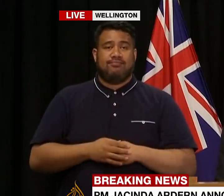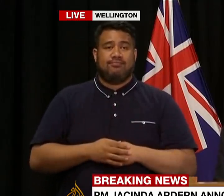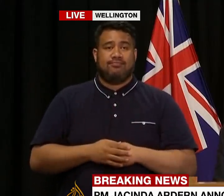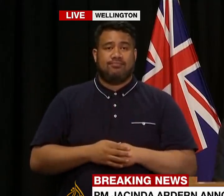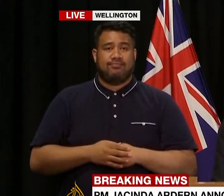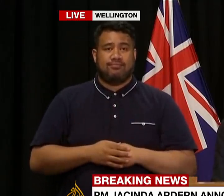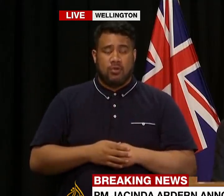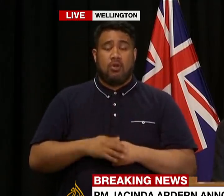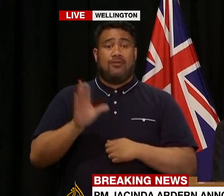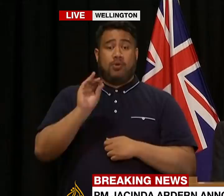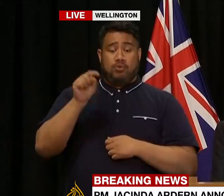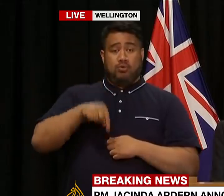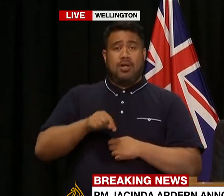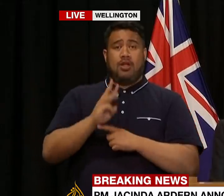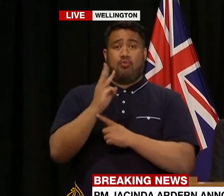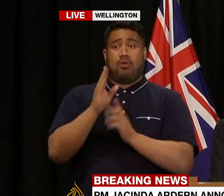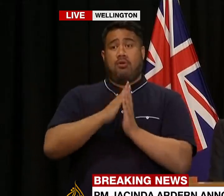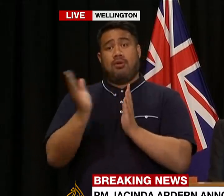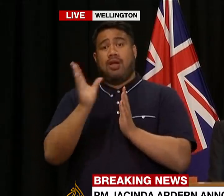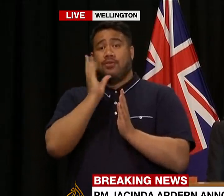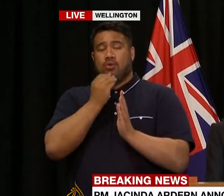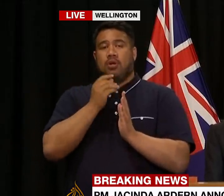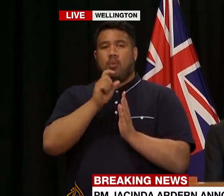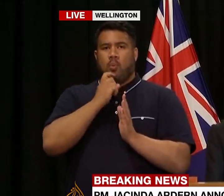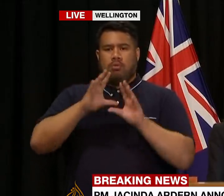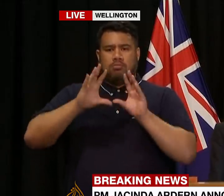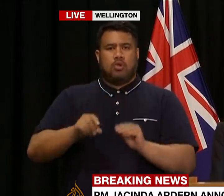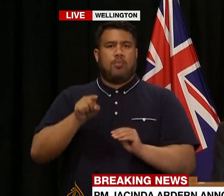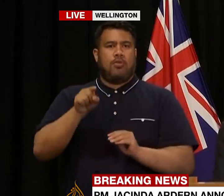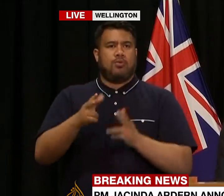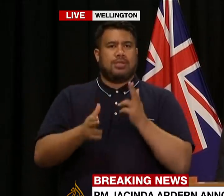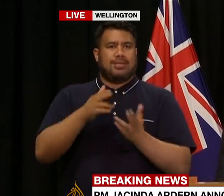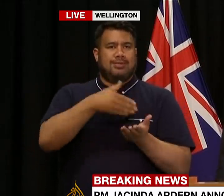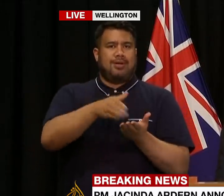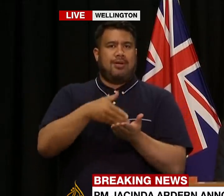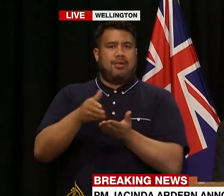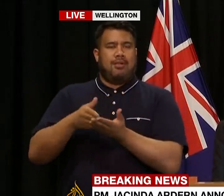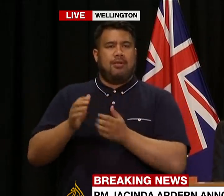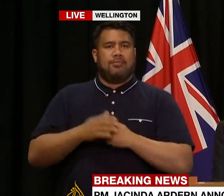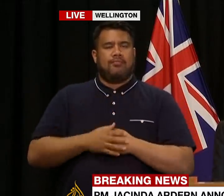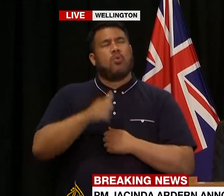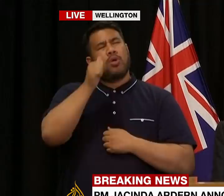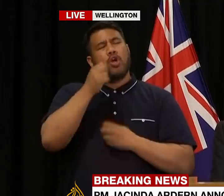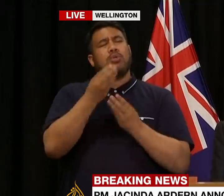ceases from 3 p.m. today. As a government, we acknowledge that there will be gun